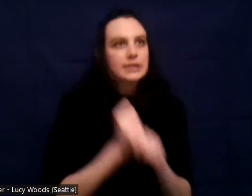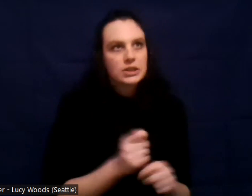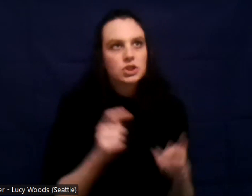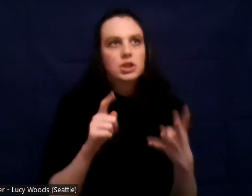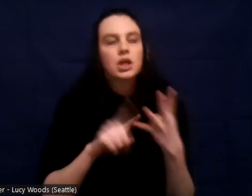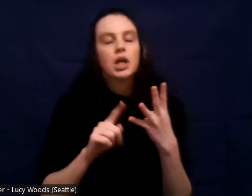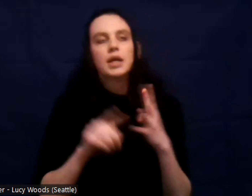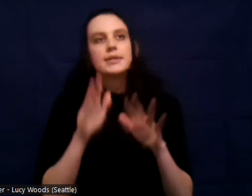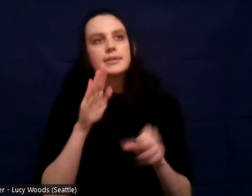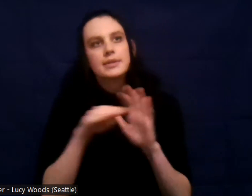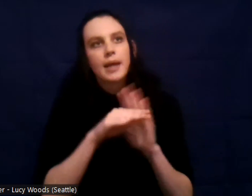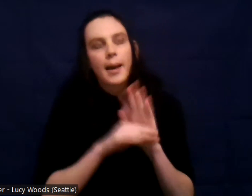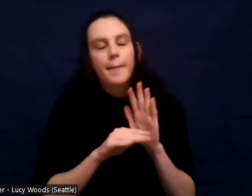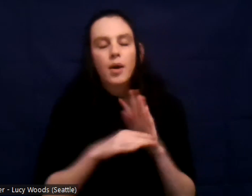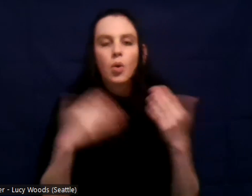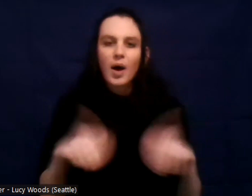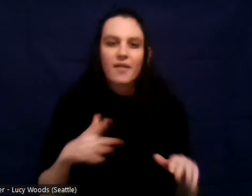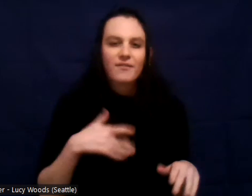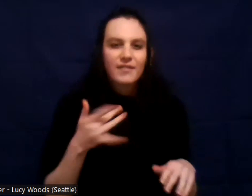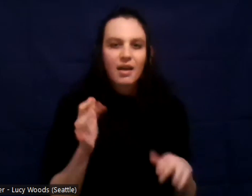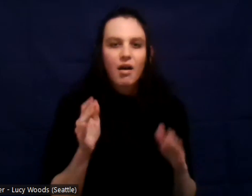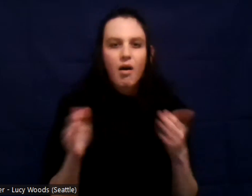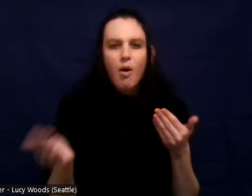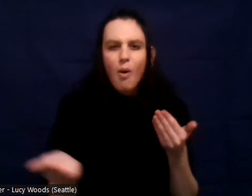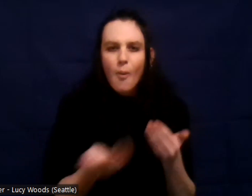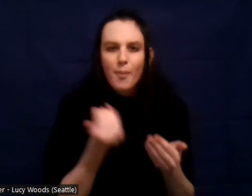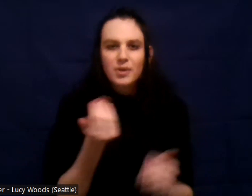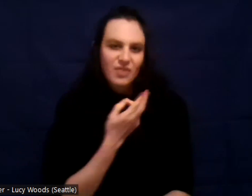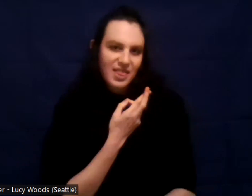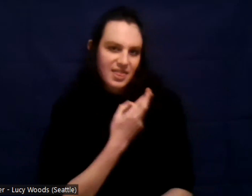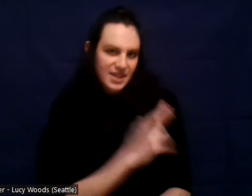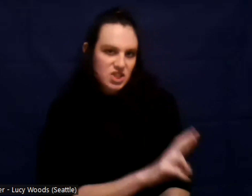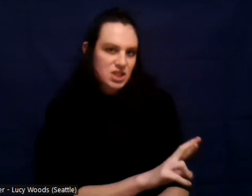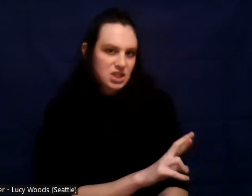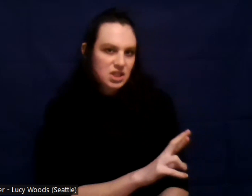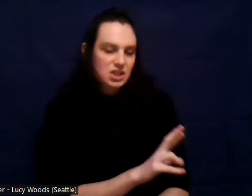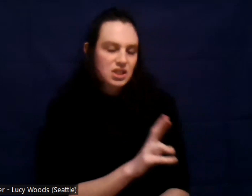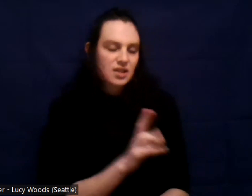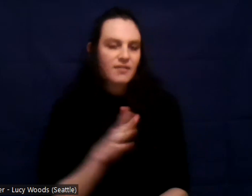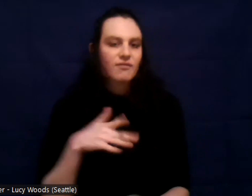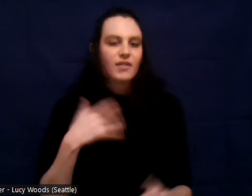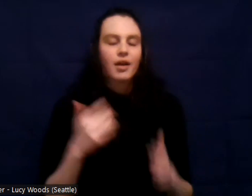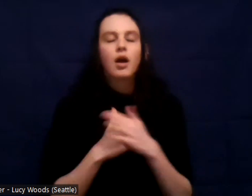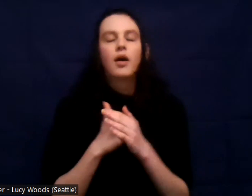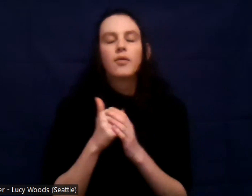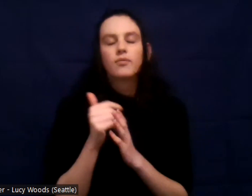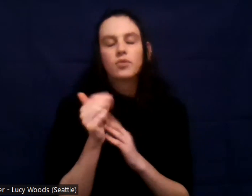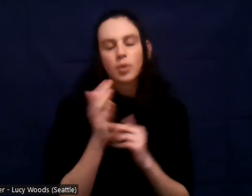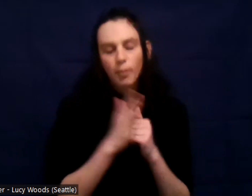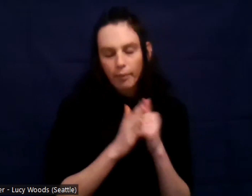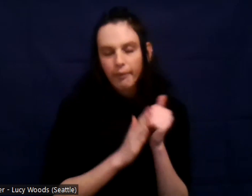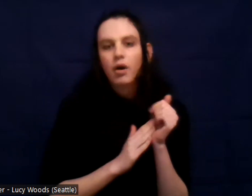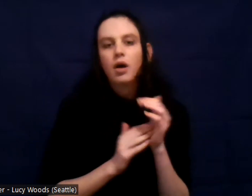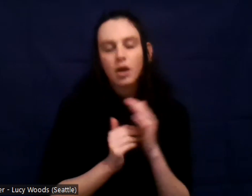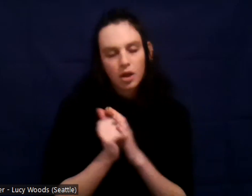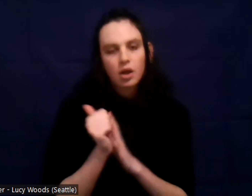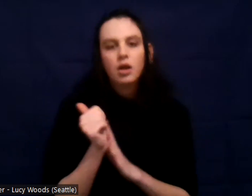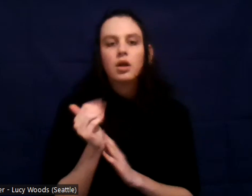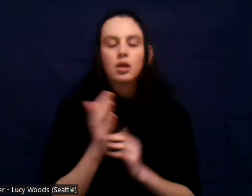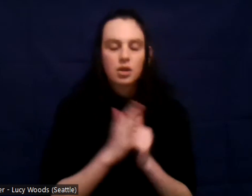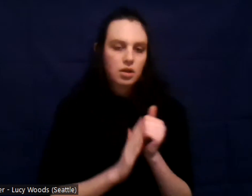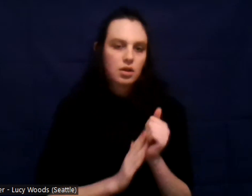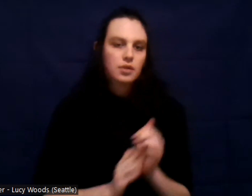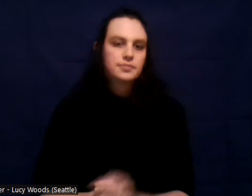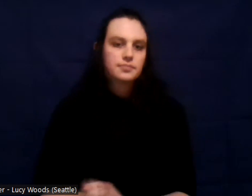it's almost like religious. Like it's almost like it's comforting and hearing it in